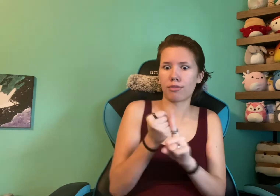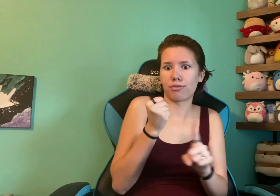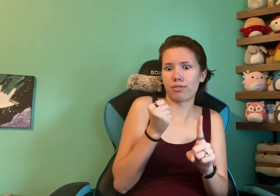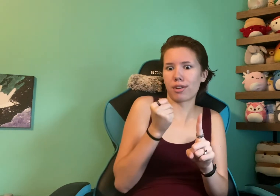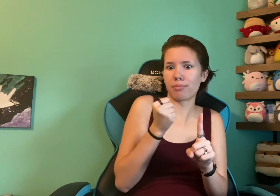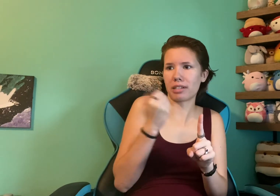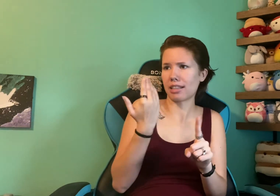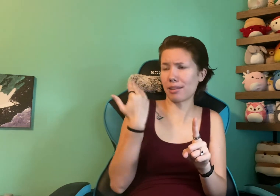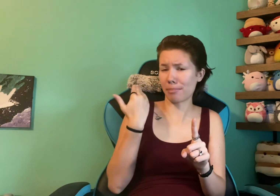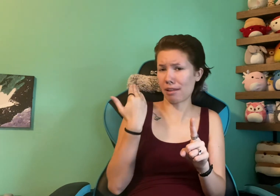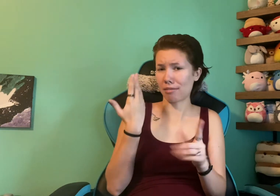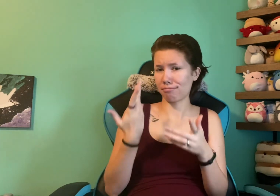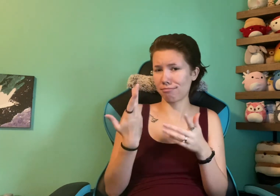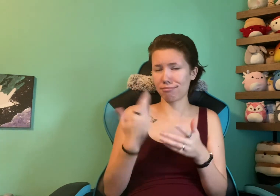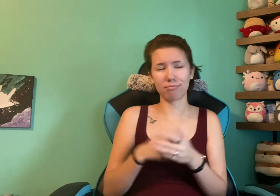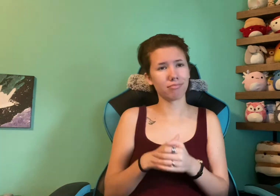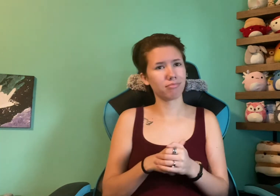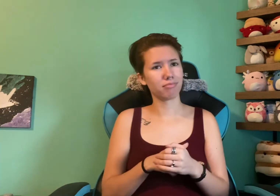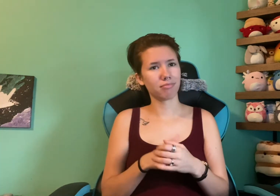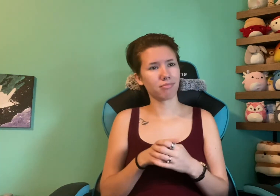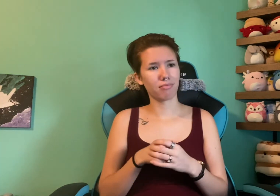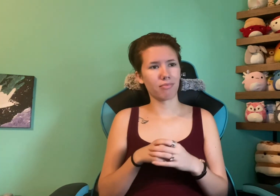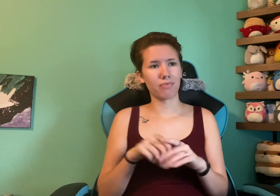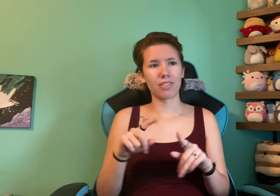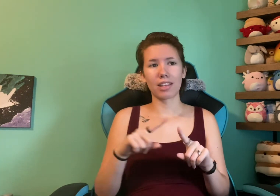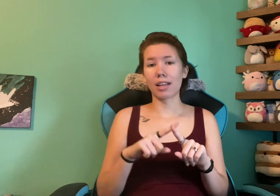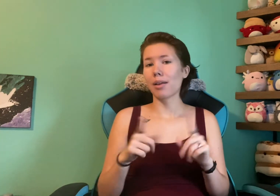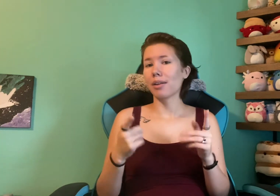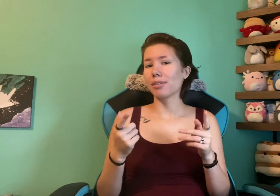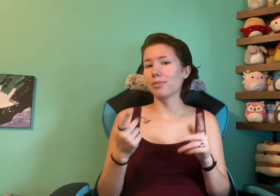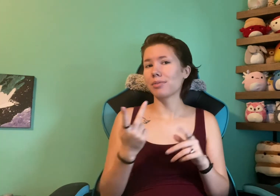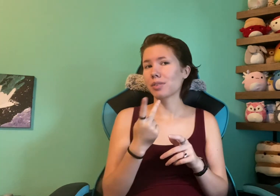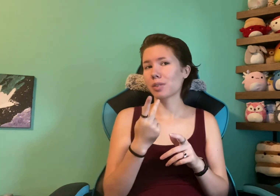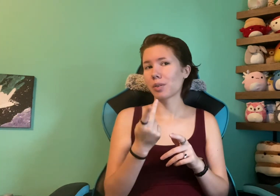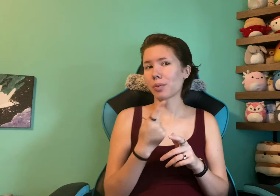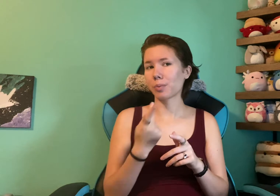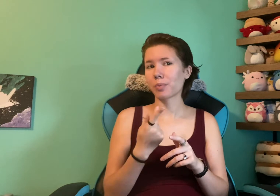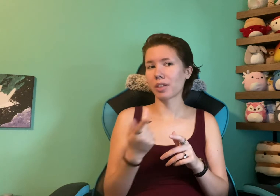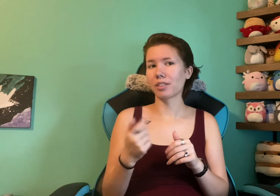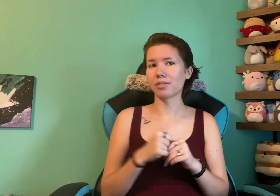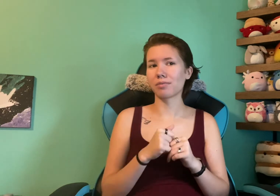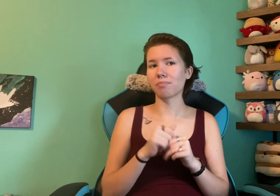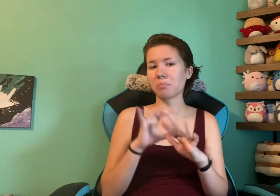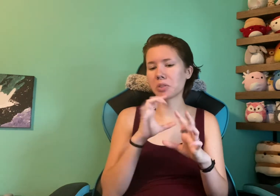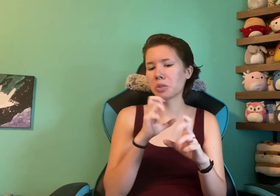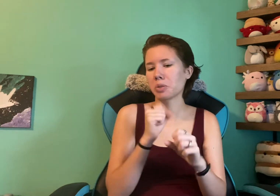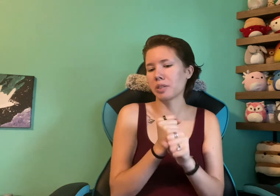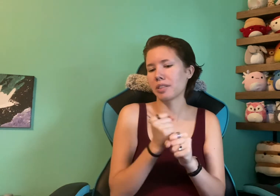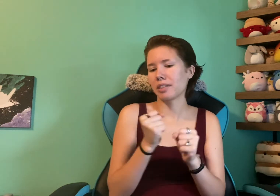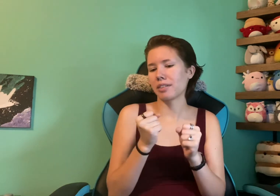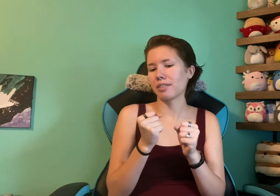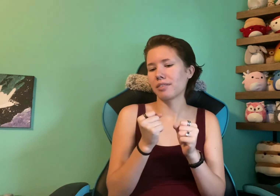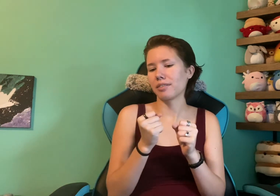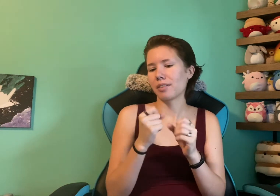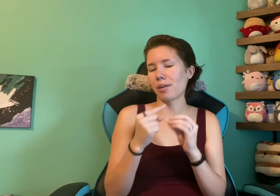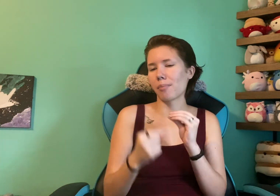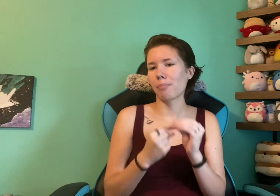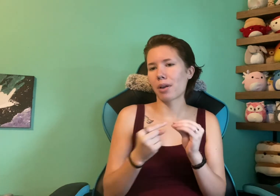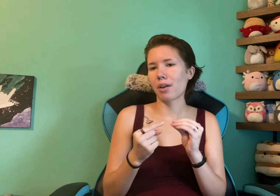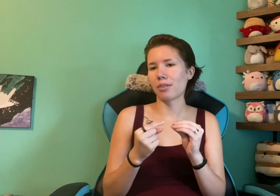now we're starting to appreciate that there's quite a few junior Plutos out there, not big enough to really call a planet, but large enough